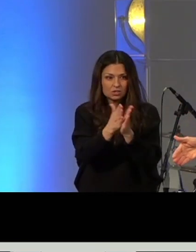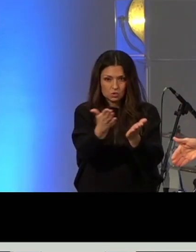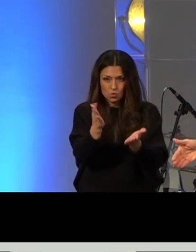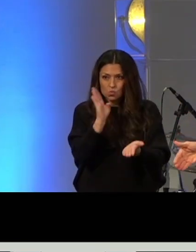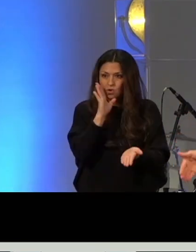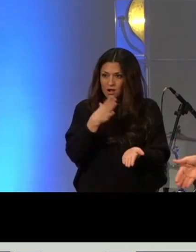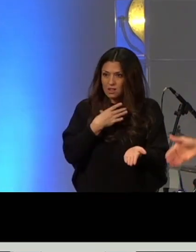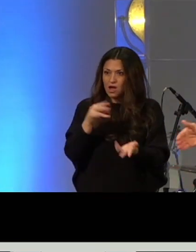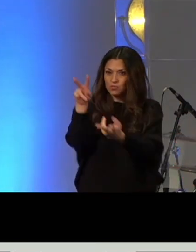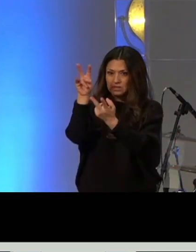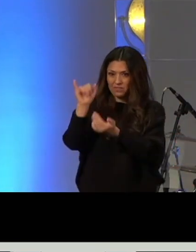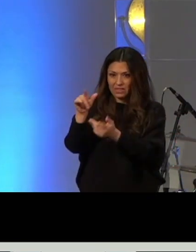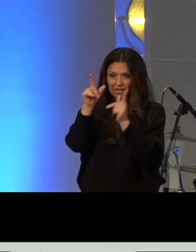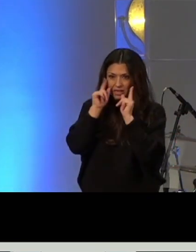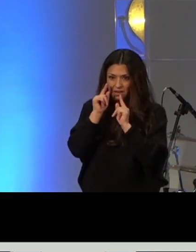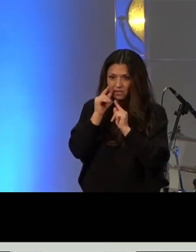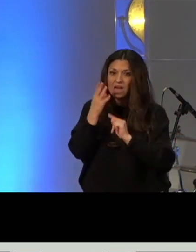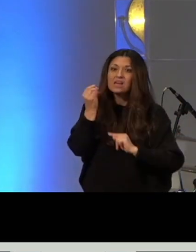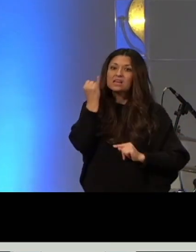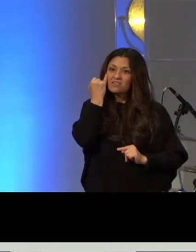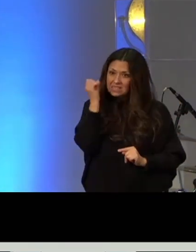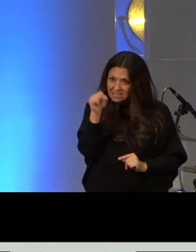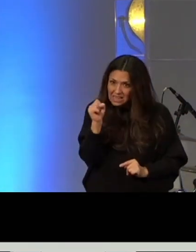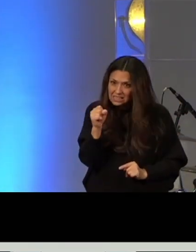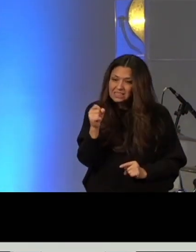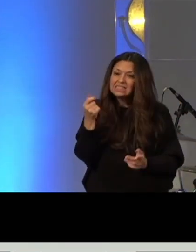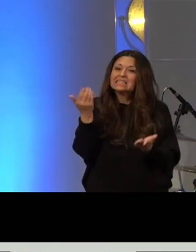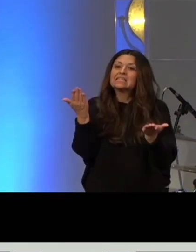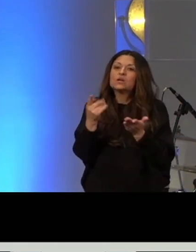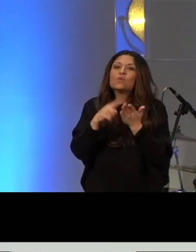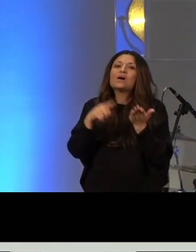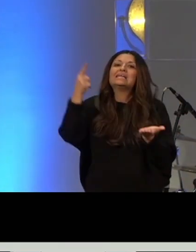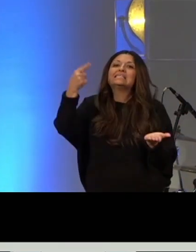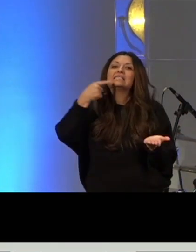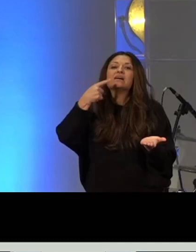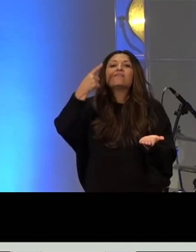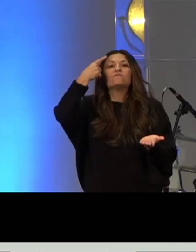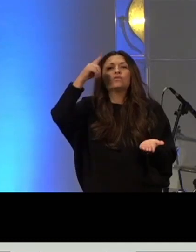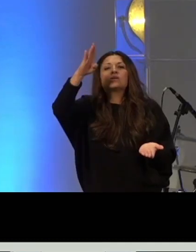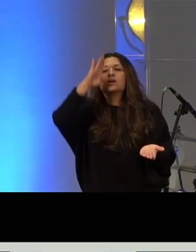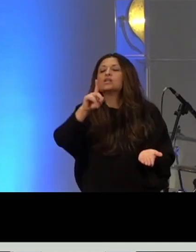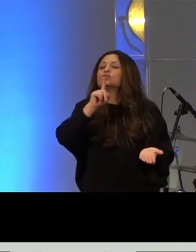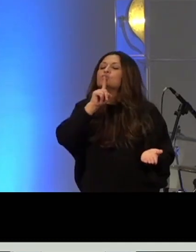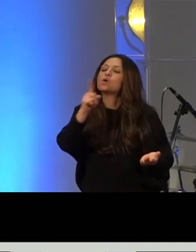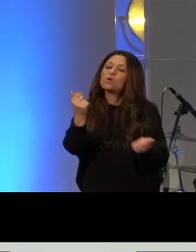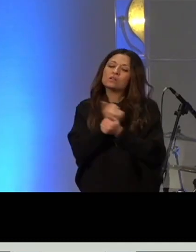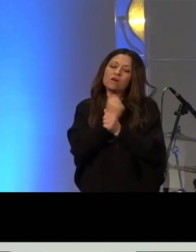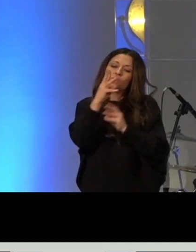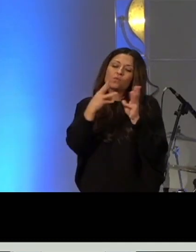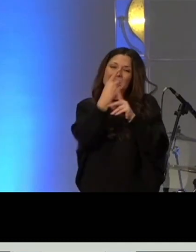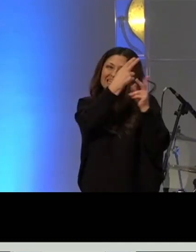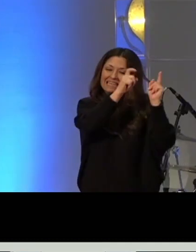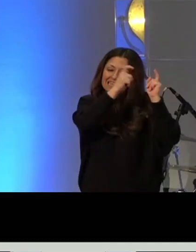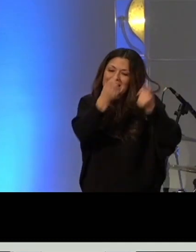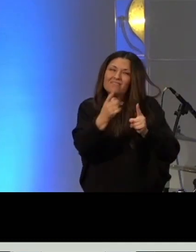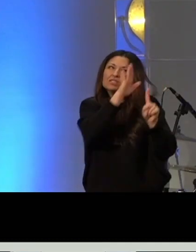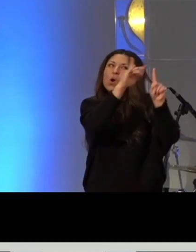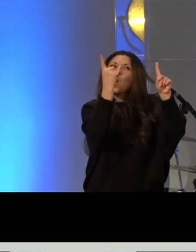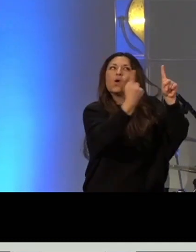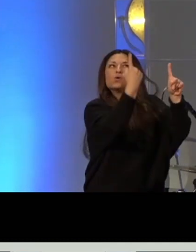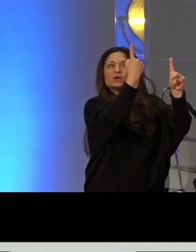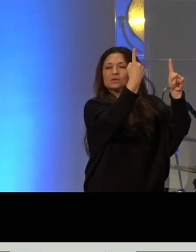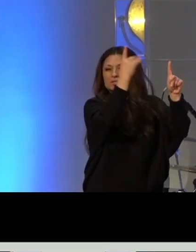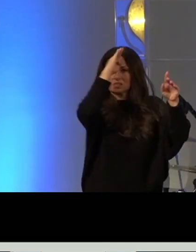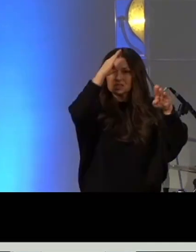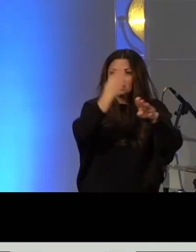you? And if you would, here's what he said, for God so loved the world that he gave his only begotten Son that whoever believes